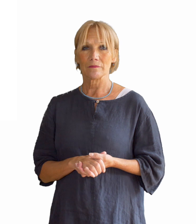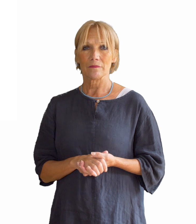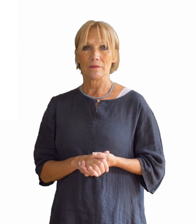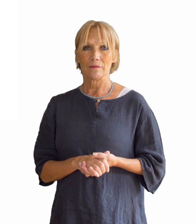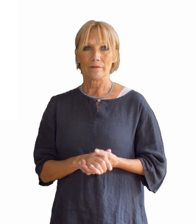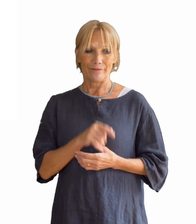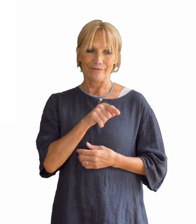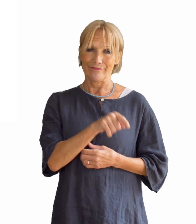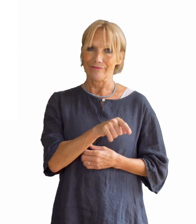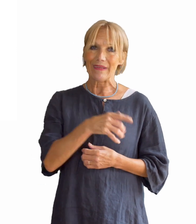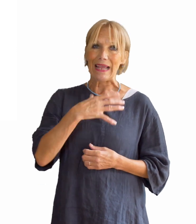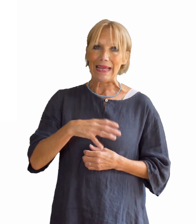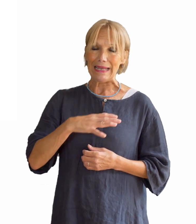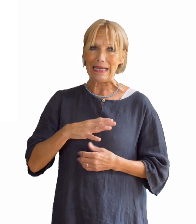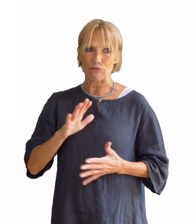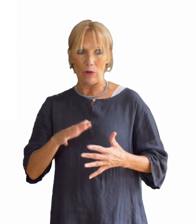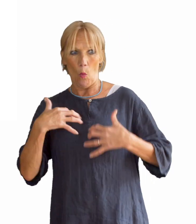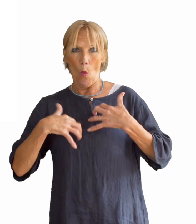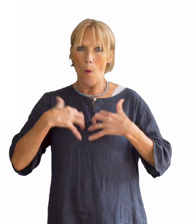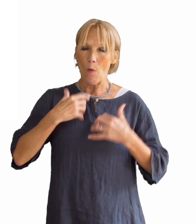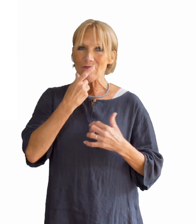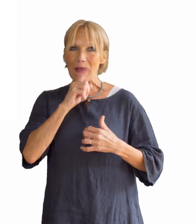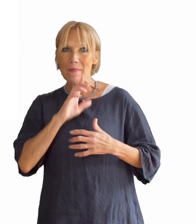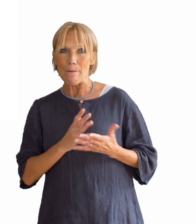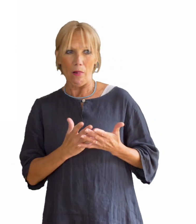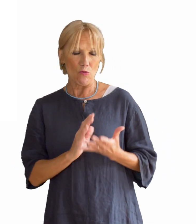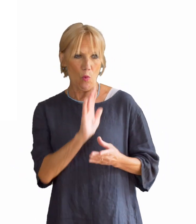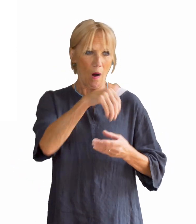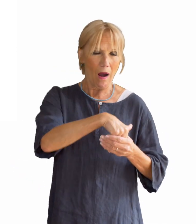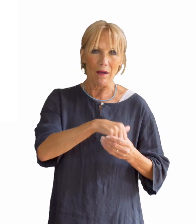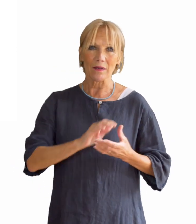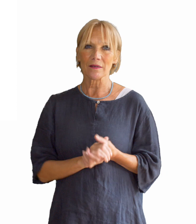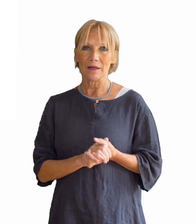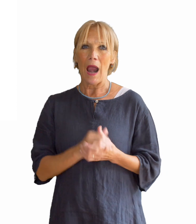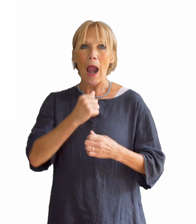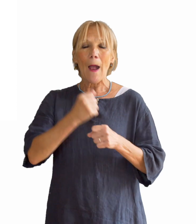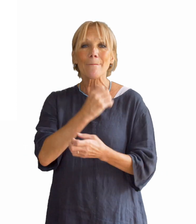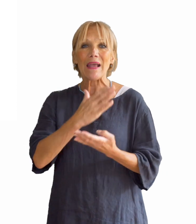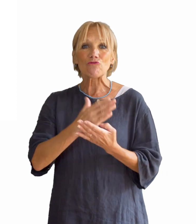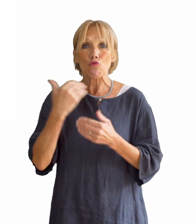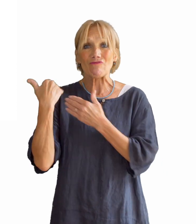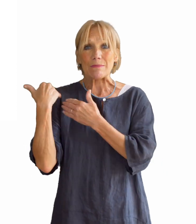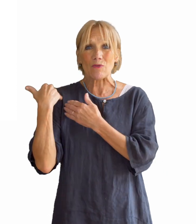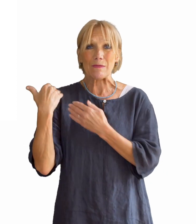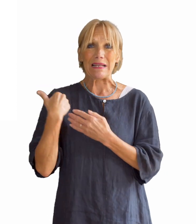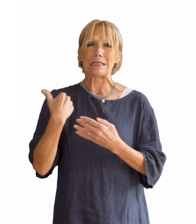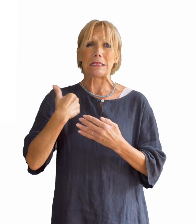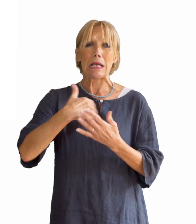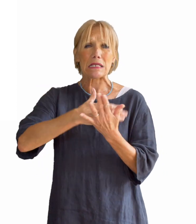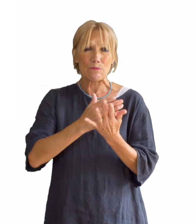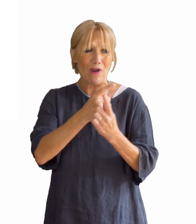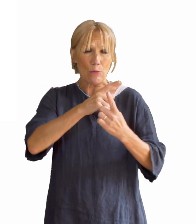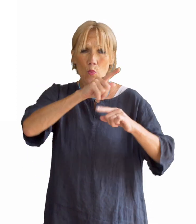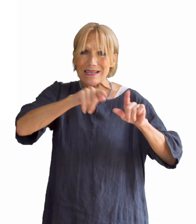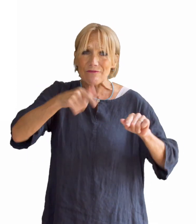seek highly motivated people to drive your meeting centre, but ensure responsibilities are spread between personnel and do not all